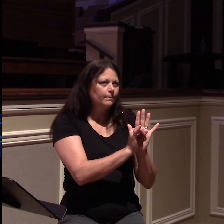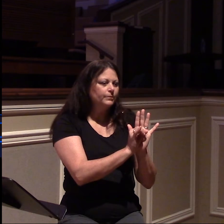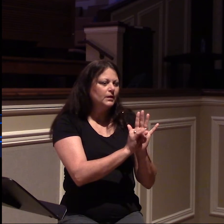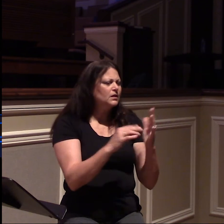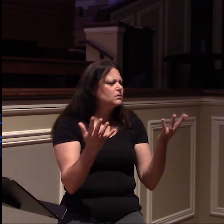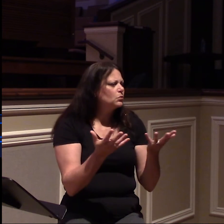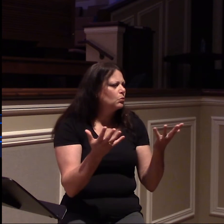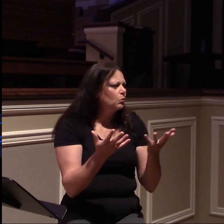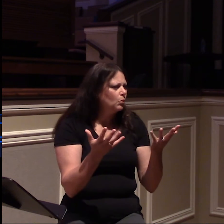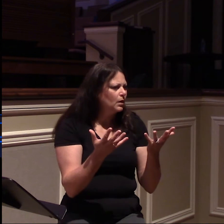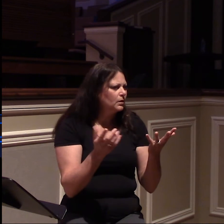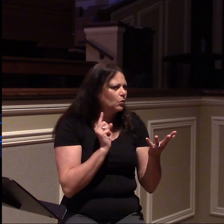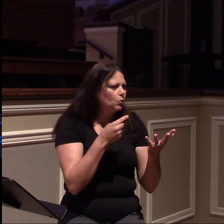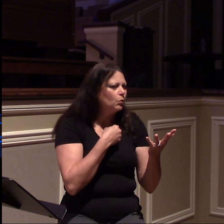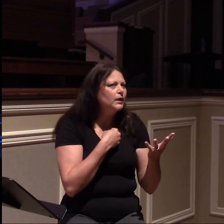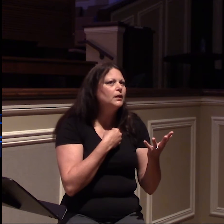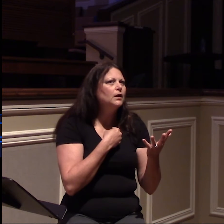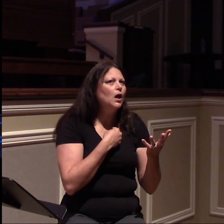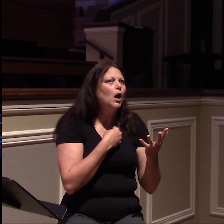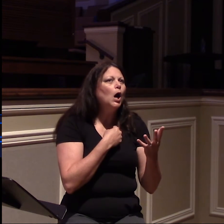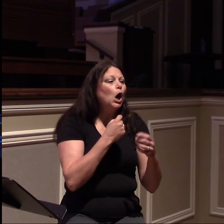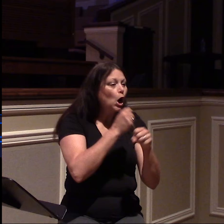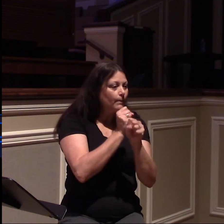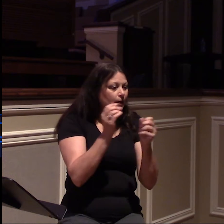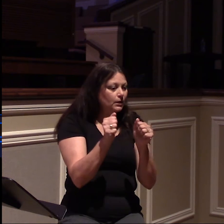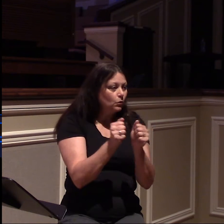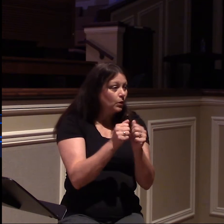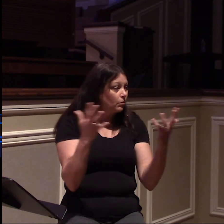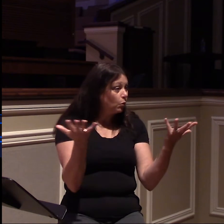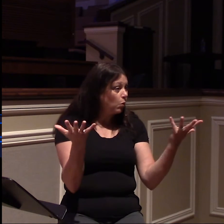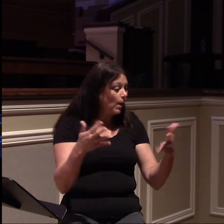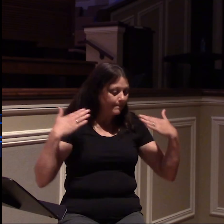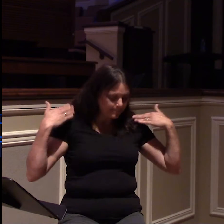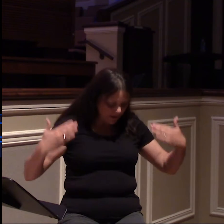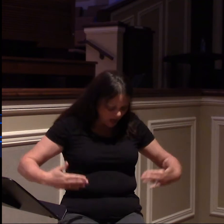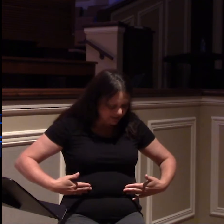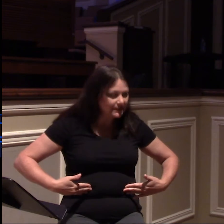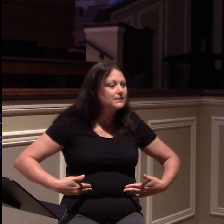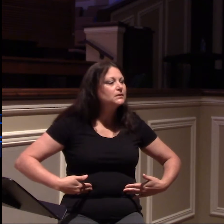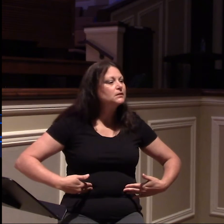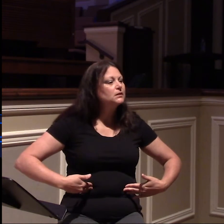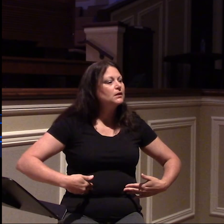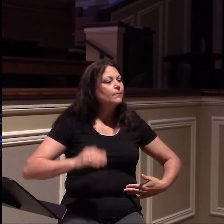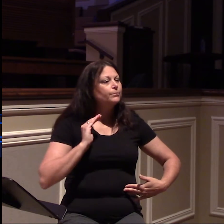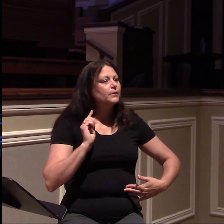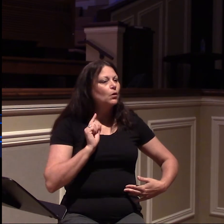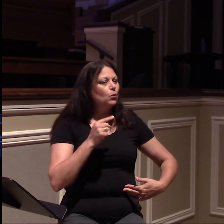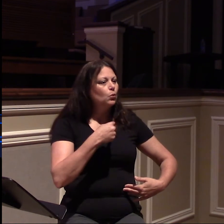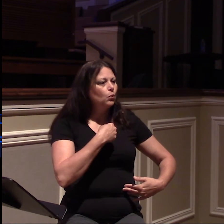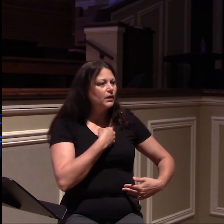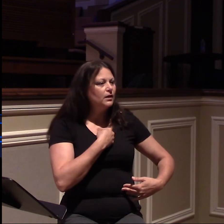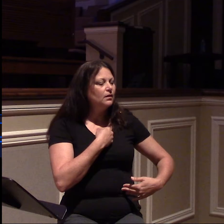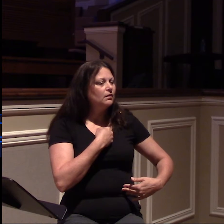embodied image bearing. We are made with bodies. And our image bearing is hardwired to the fact